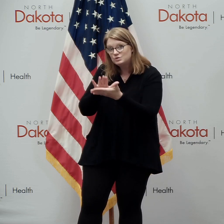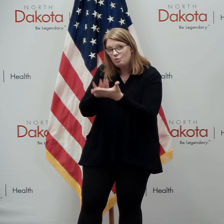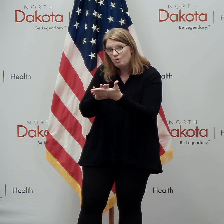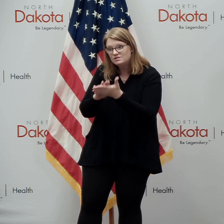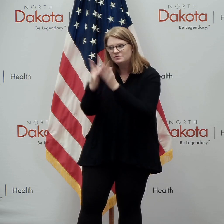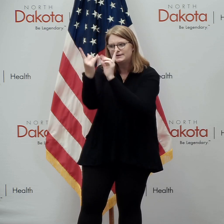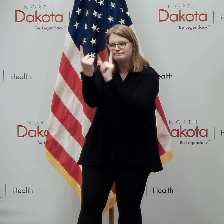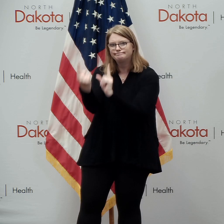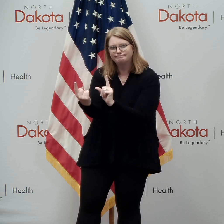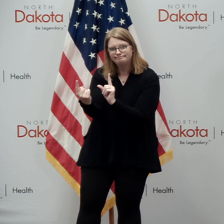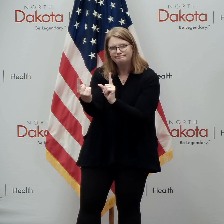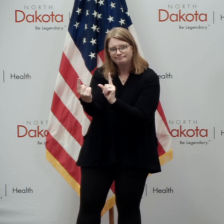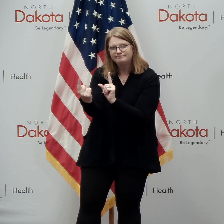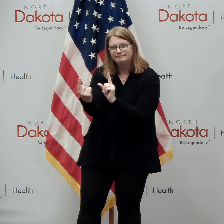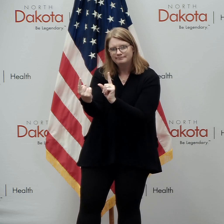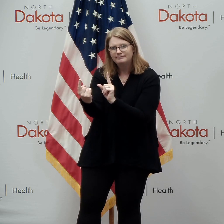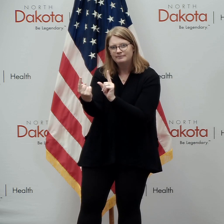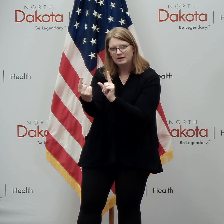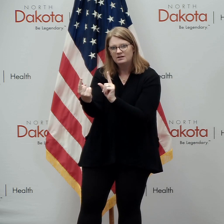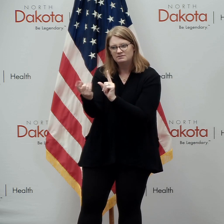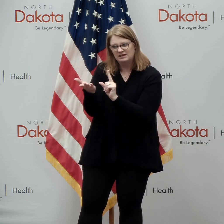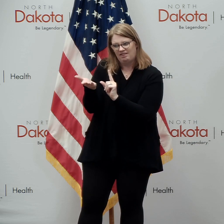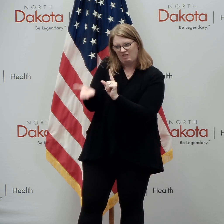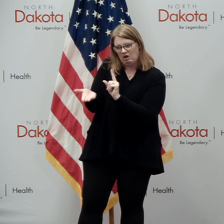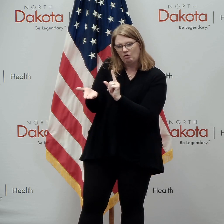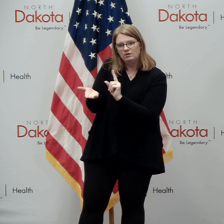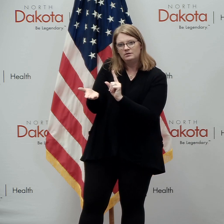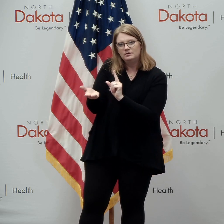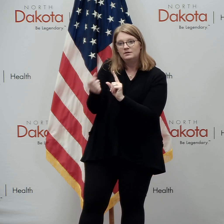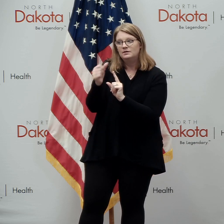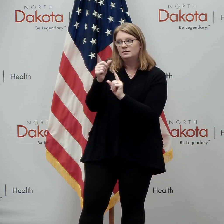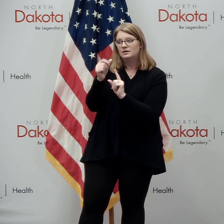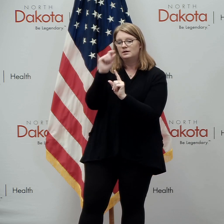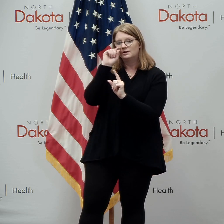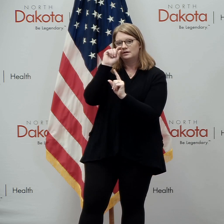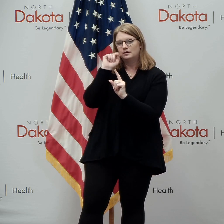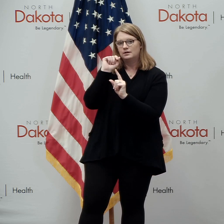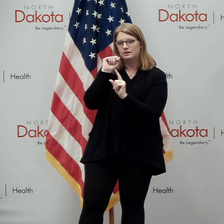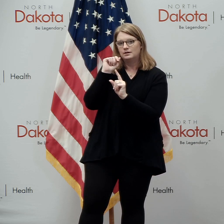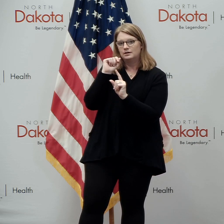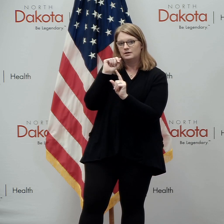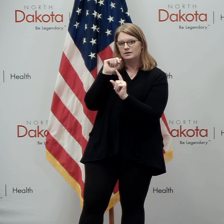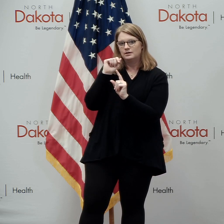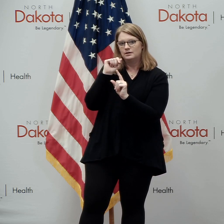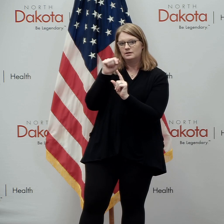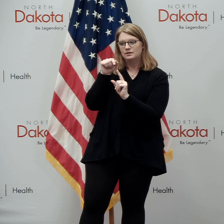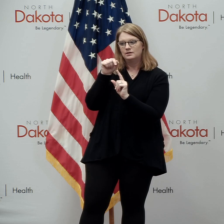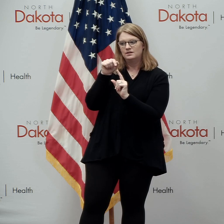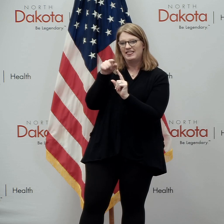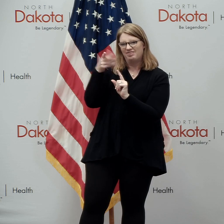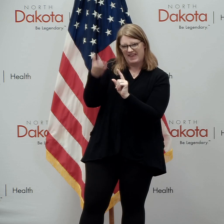in-present, for on-premise, not on-present, on-premise,